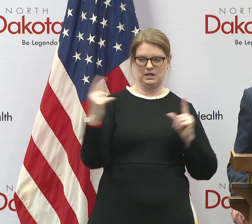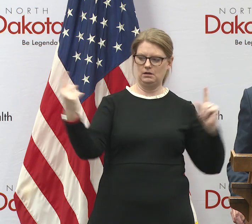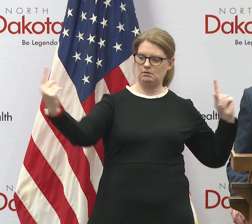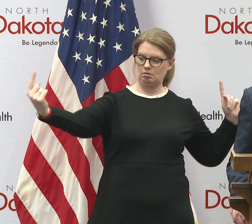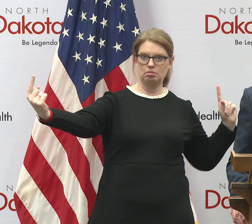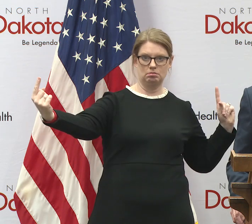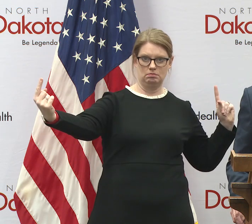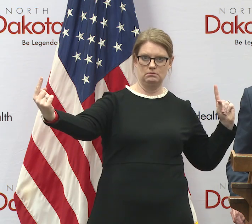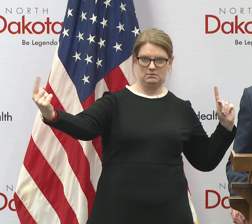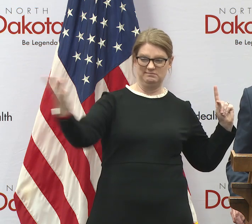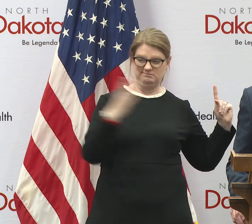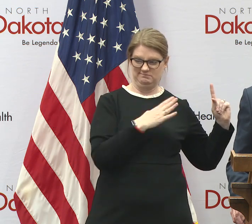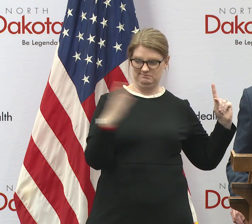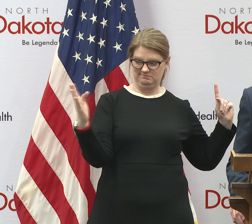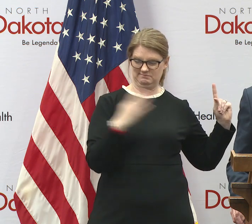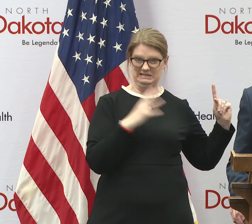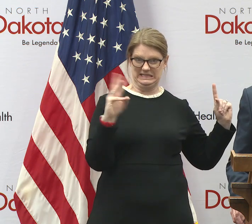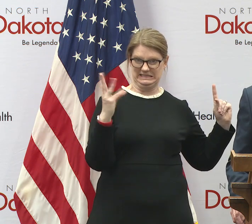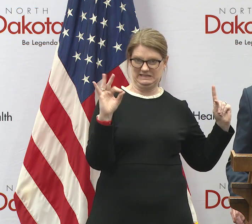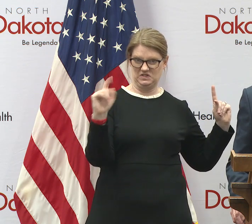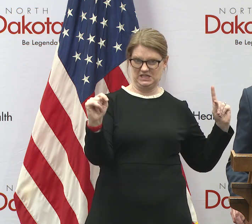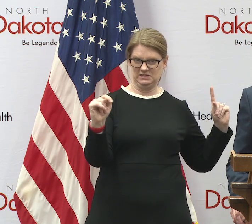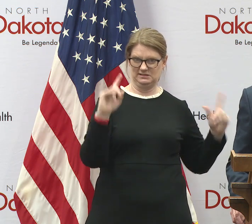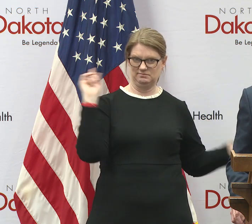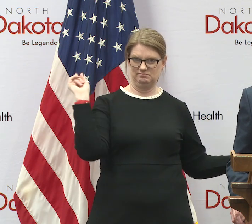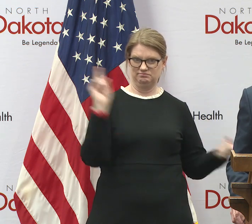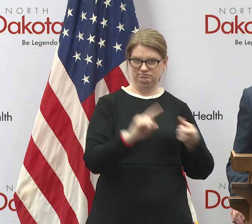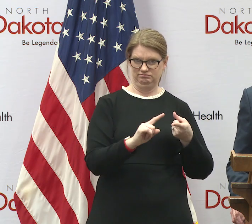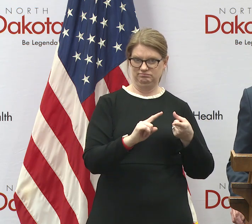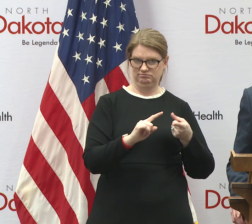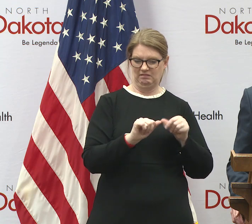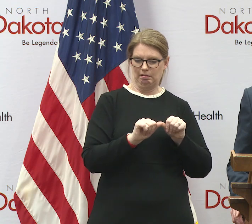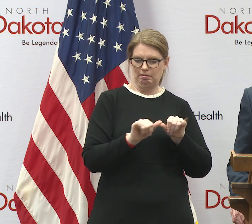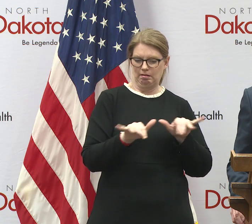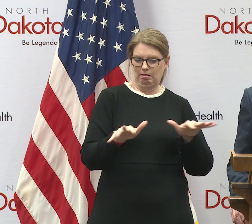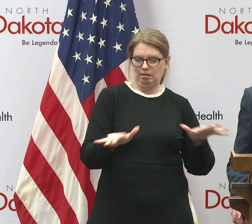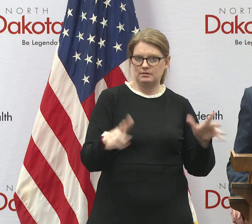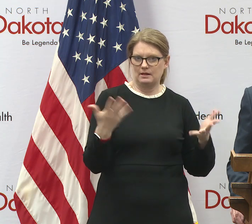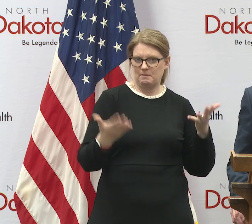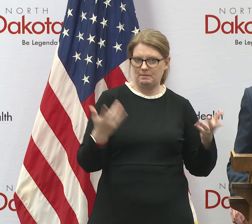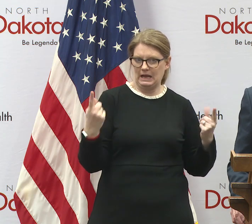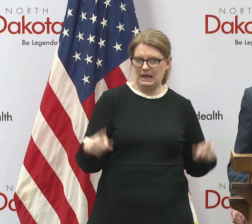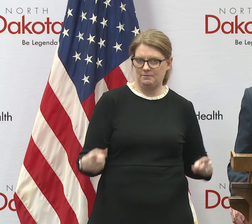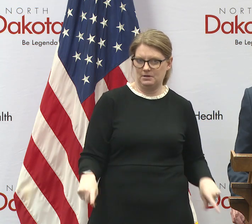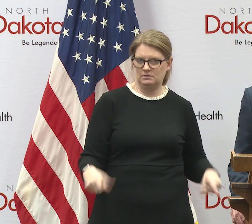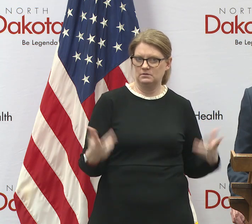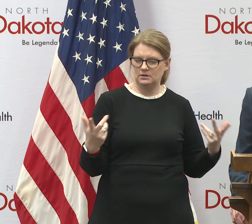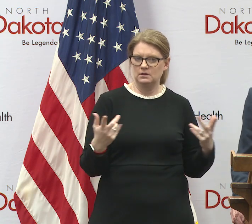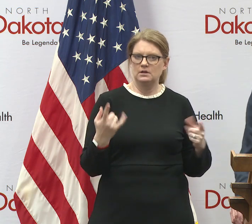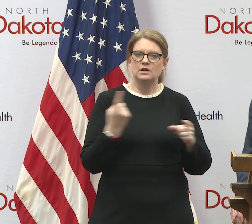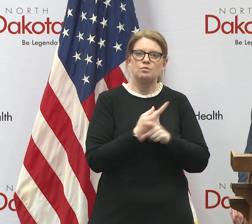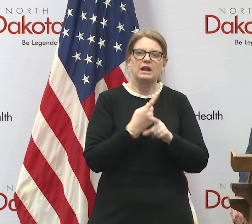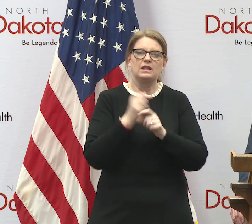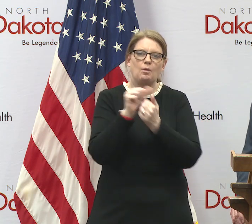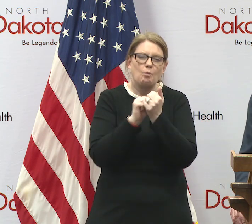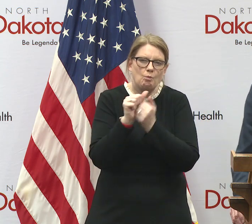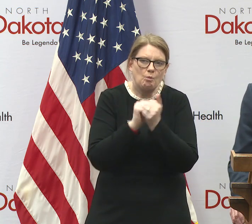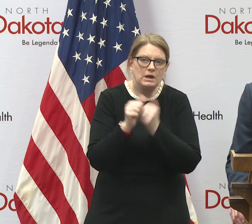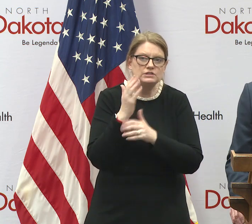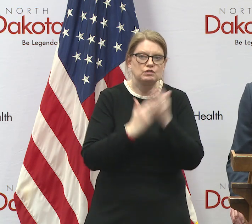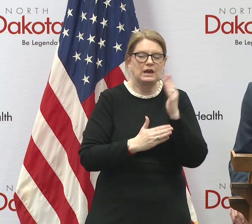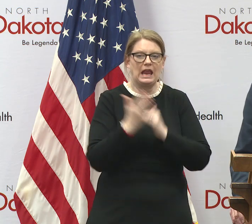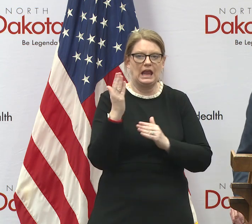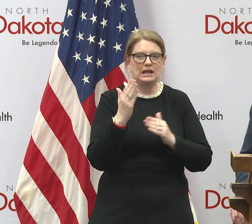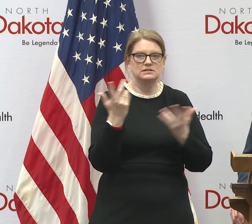help reduce the transmission that may be happening. And of course, regular washing your hands